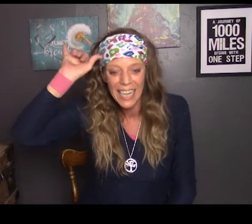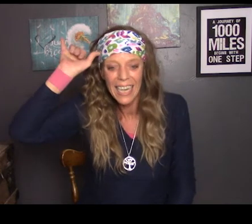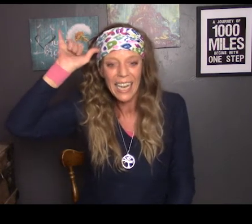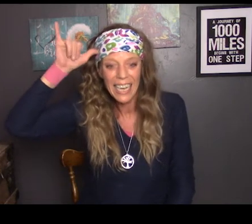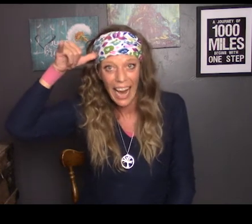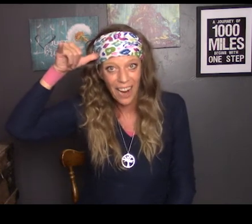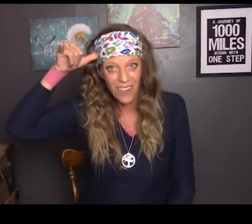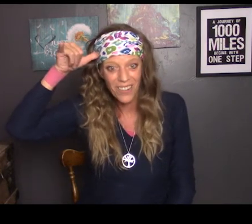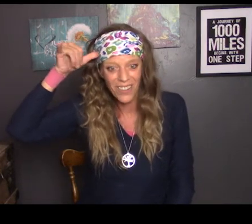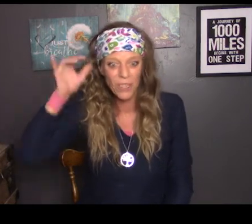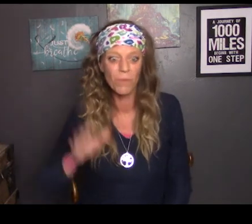Cow.